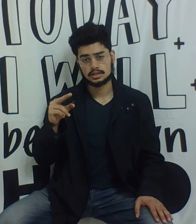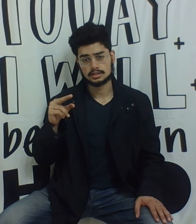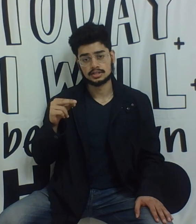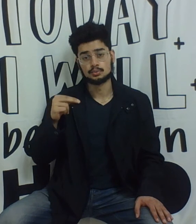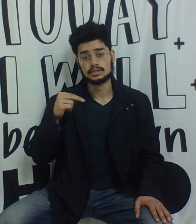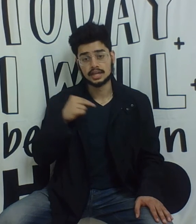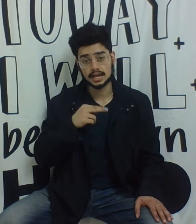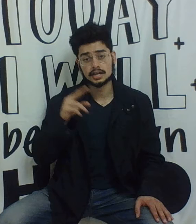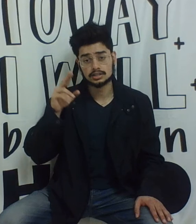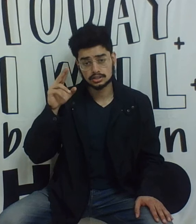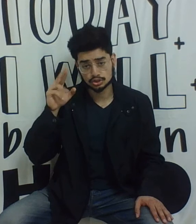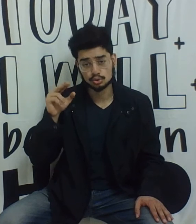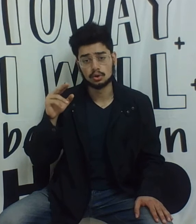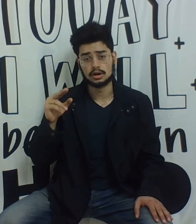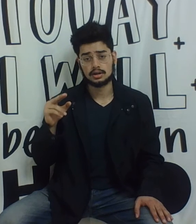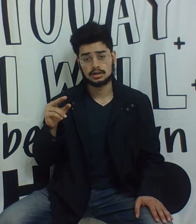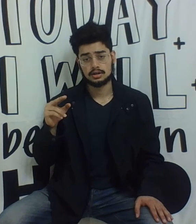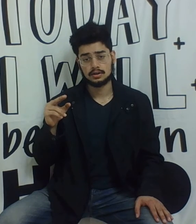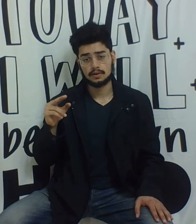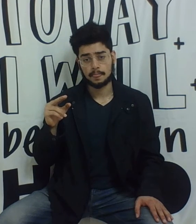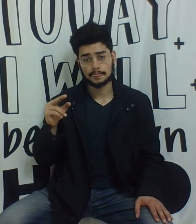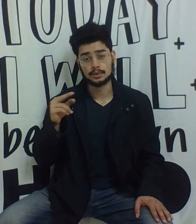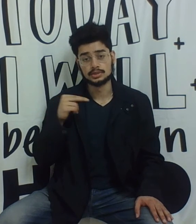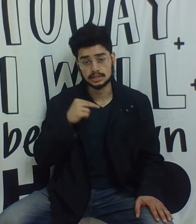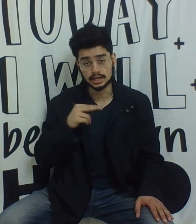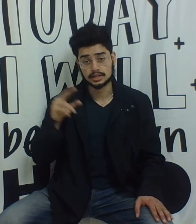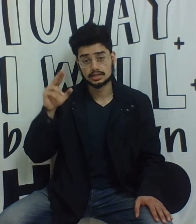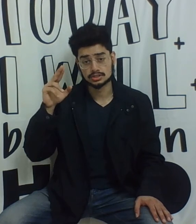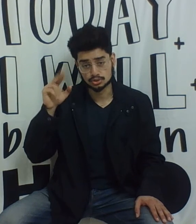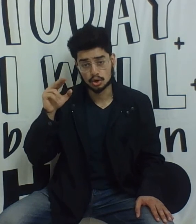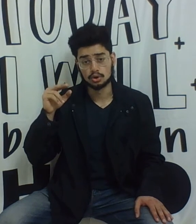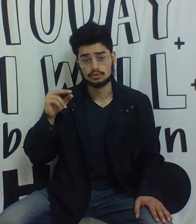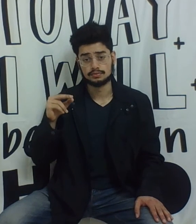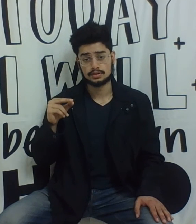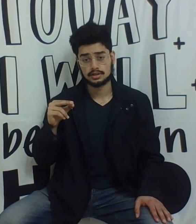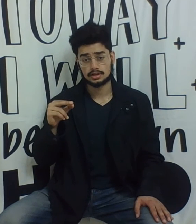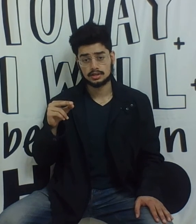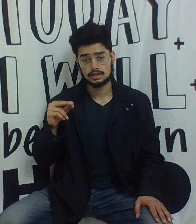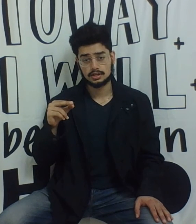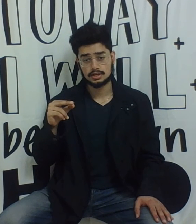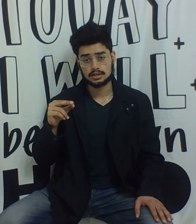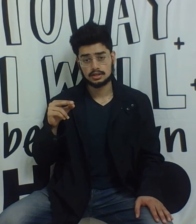that we can cure. That we can solve.